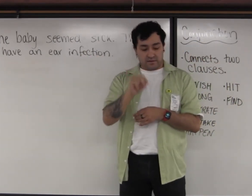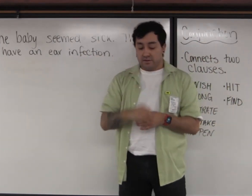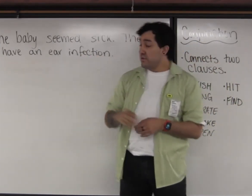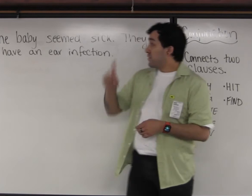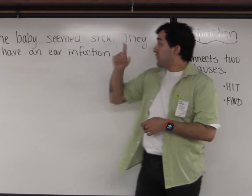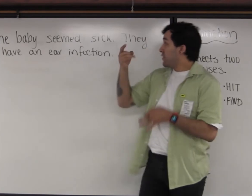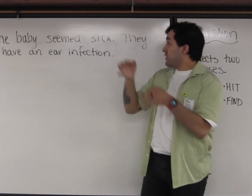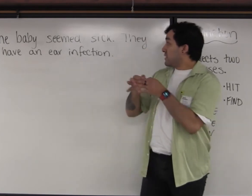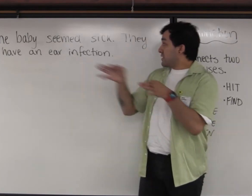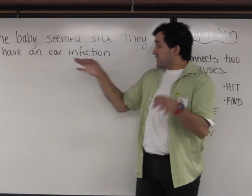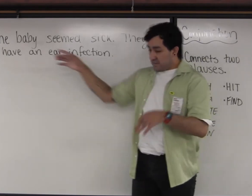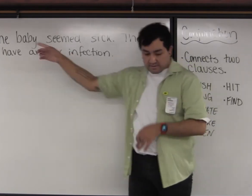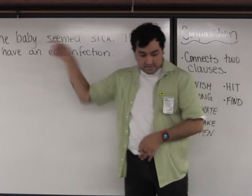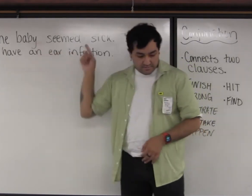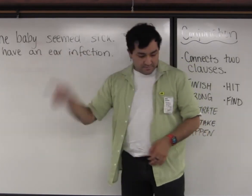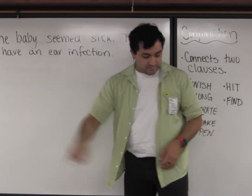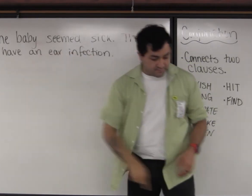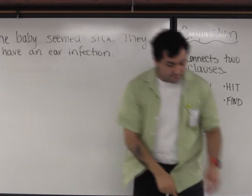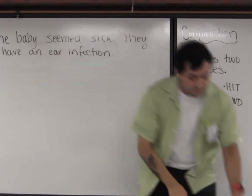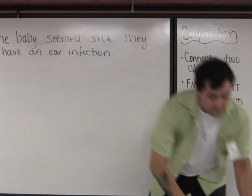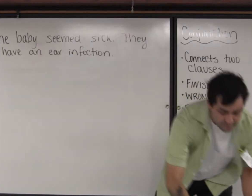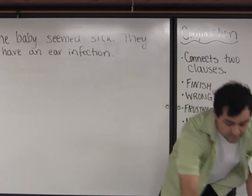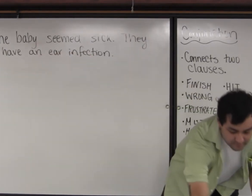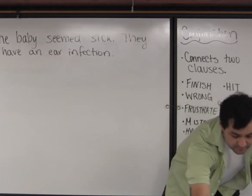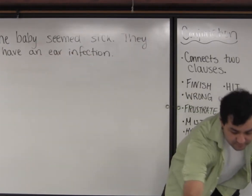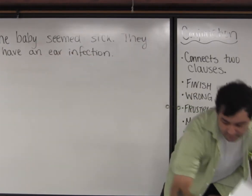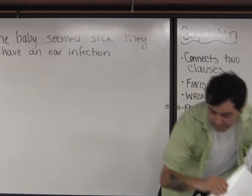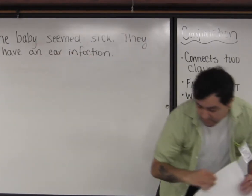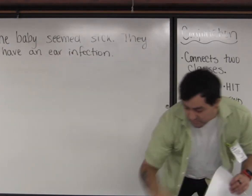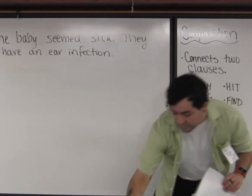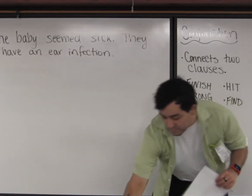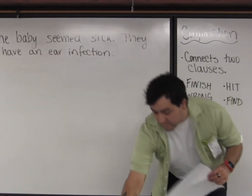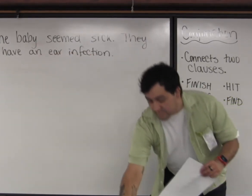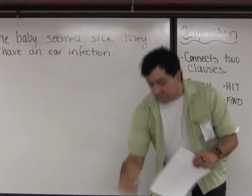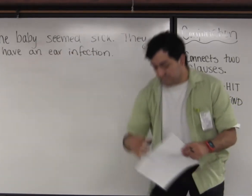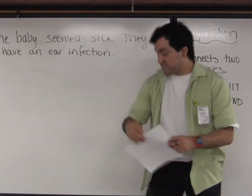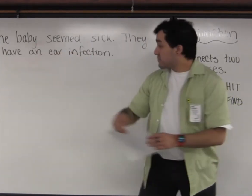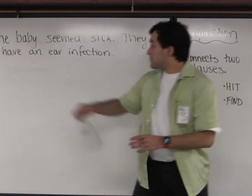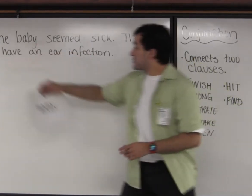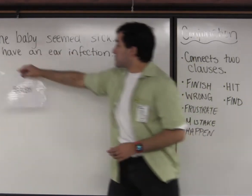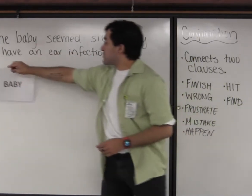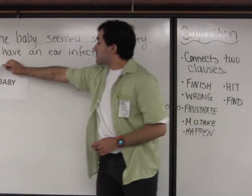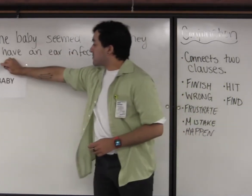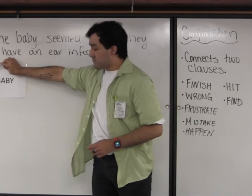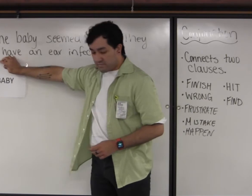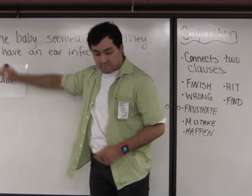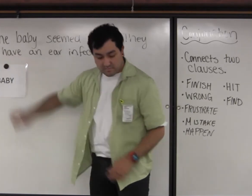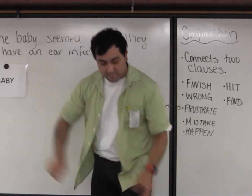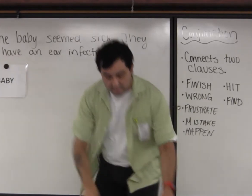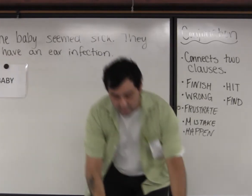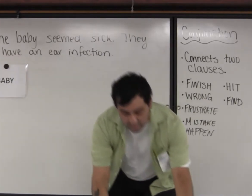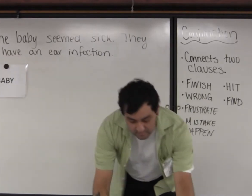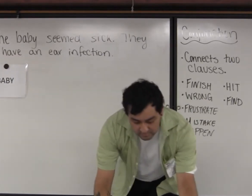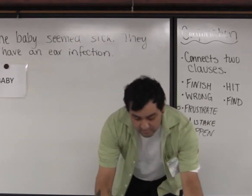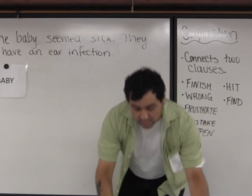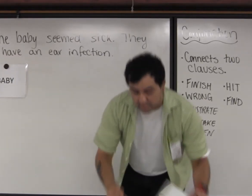clauses, and we're going to go ahead and add a conjunction between these two sentences as we translate from English to ASL to make it one whole statement.